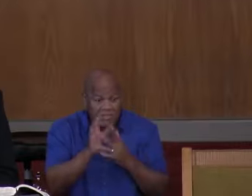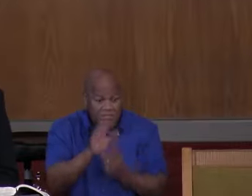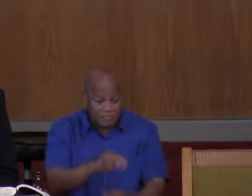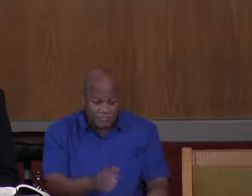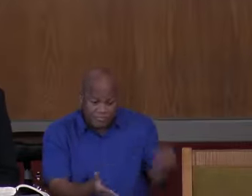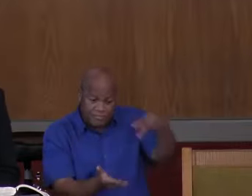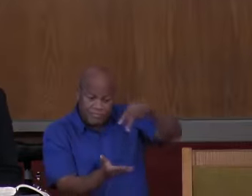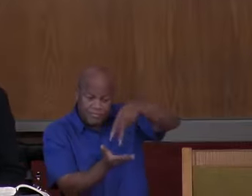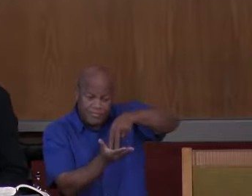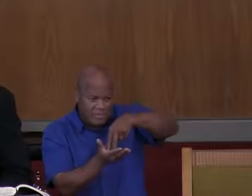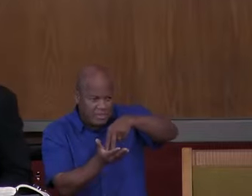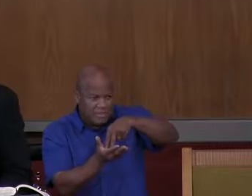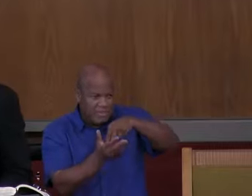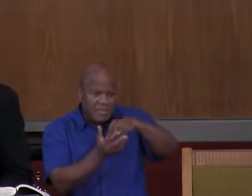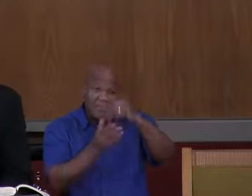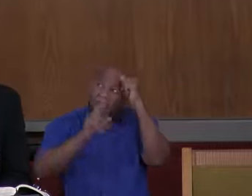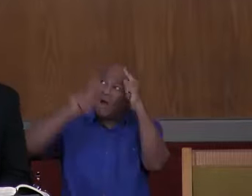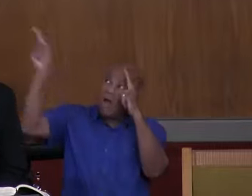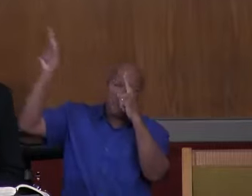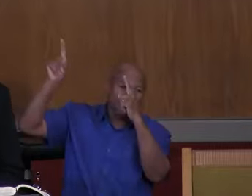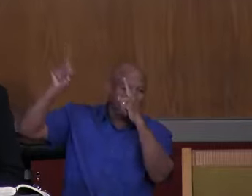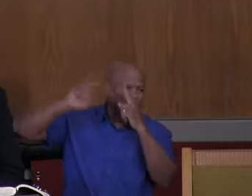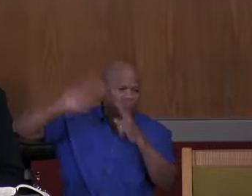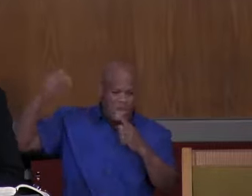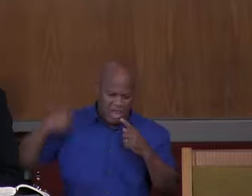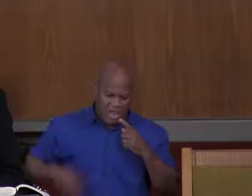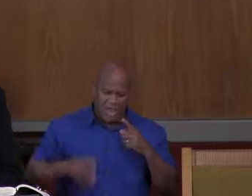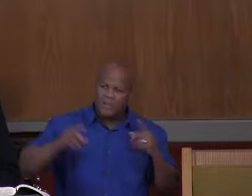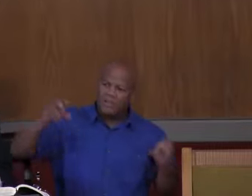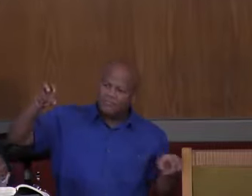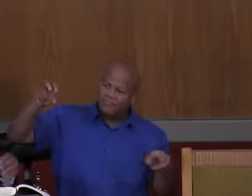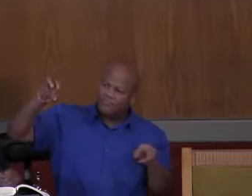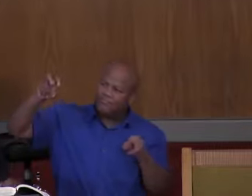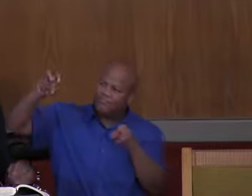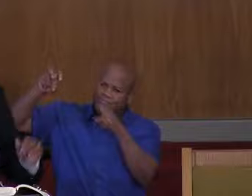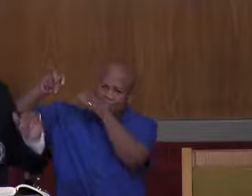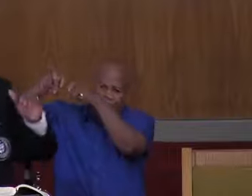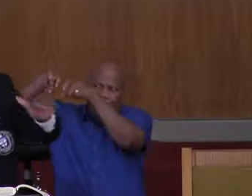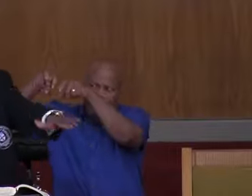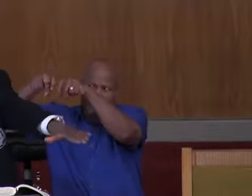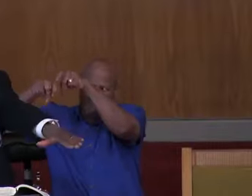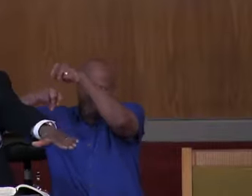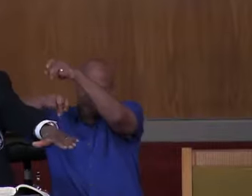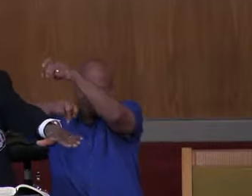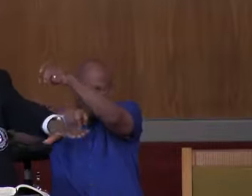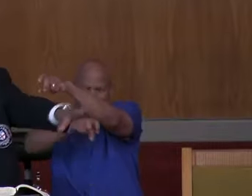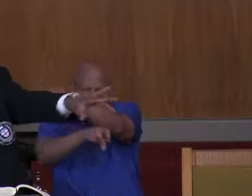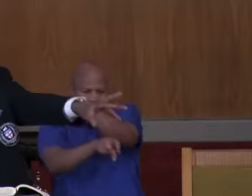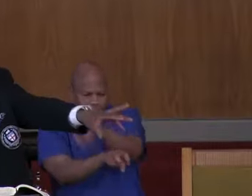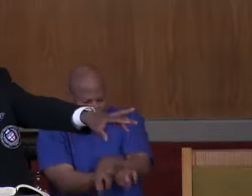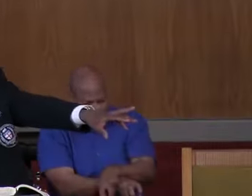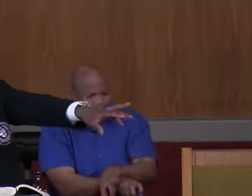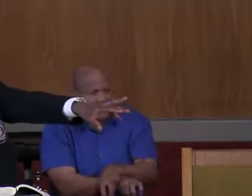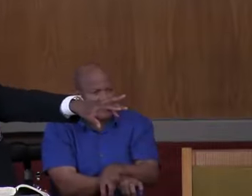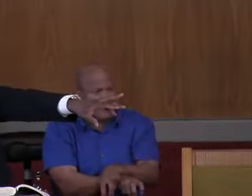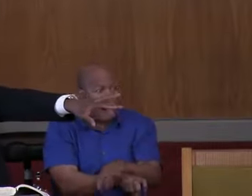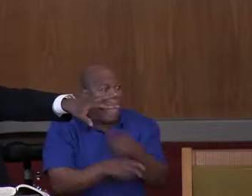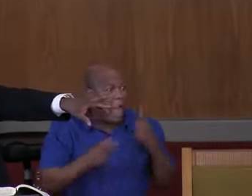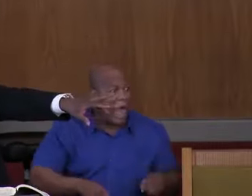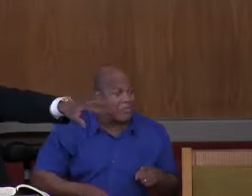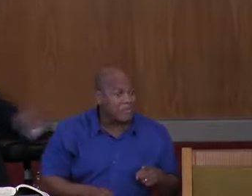ascends back to the right hand of the Father, right there in the same spot. I stopped by to tell you, at the foot of the mountain, you're going to see some